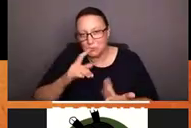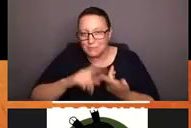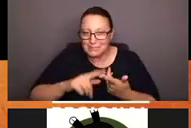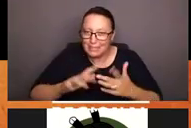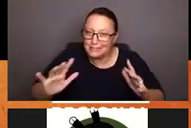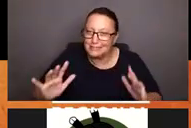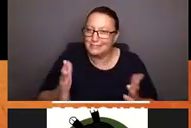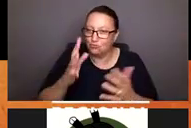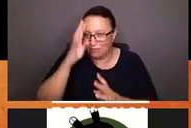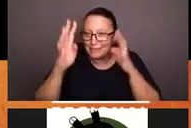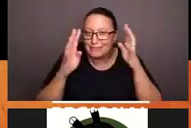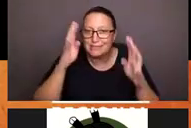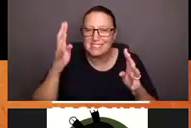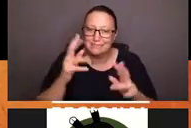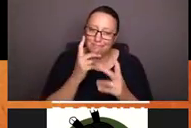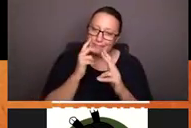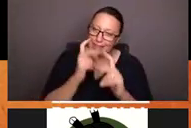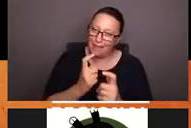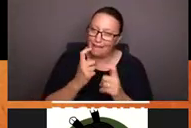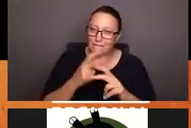more than 65,000 years.